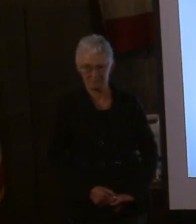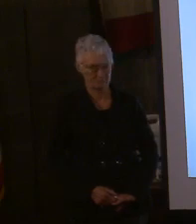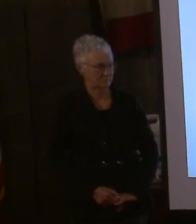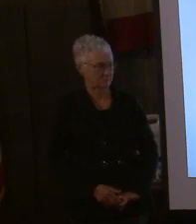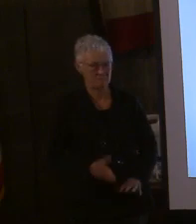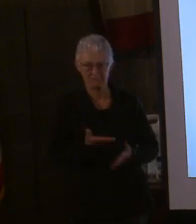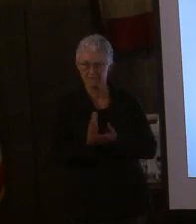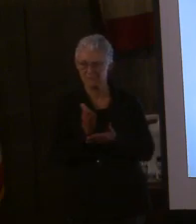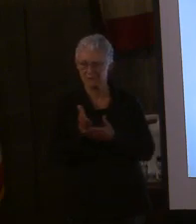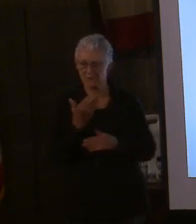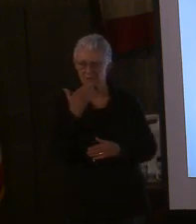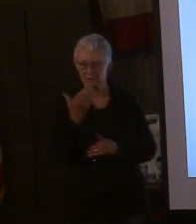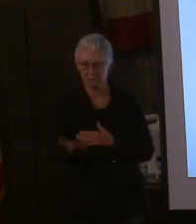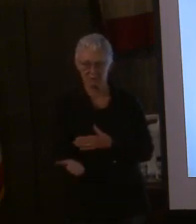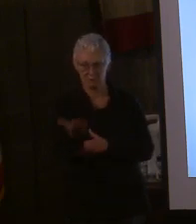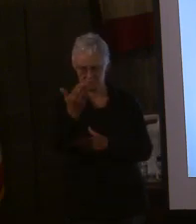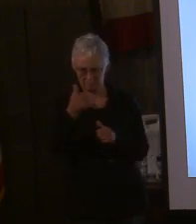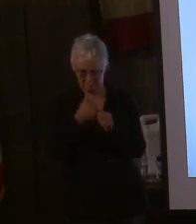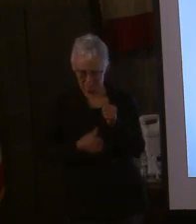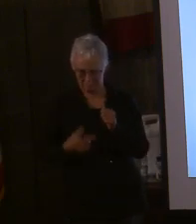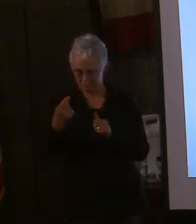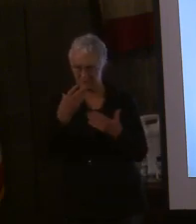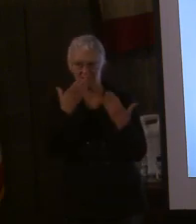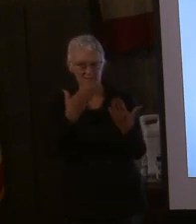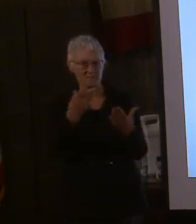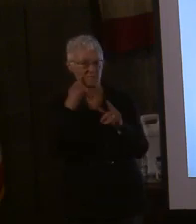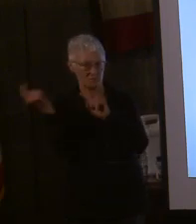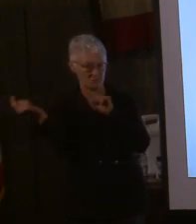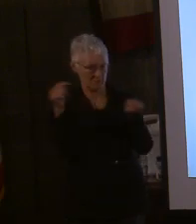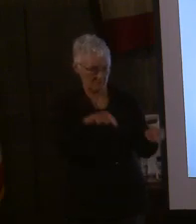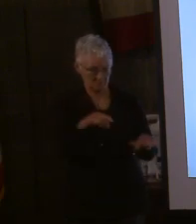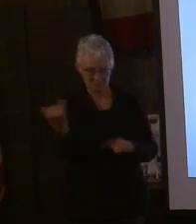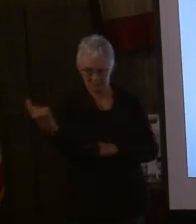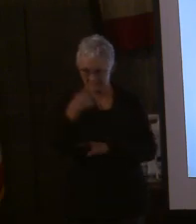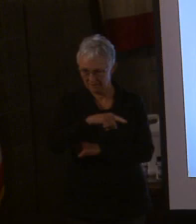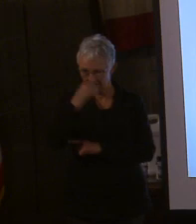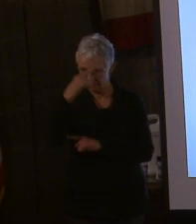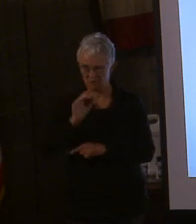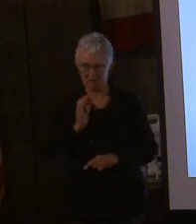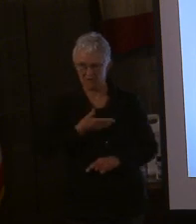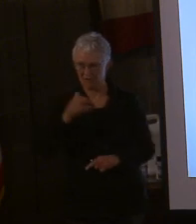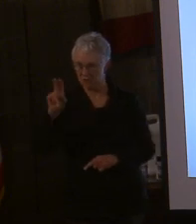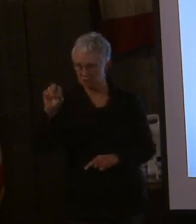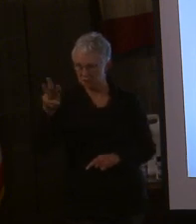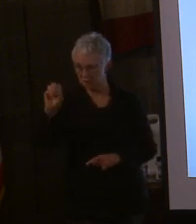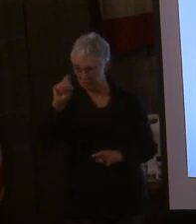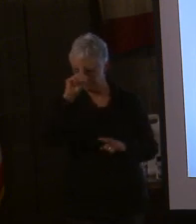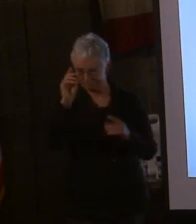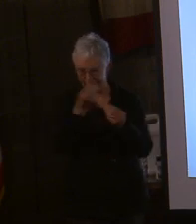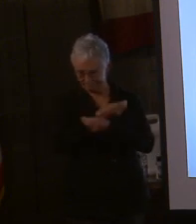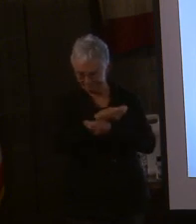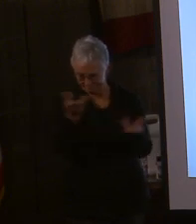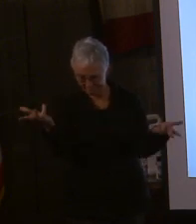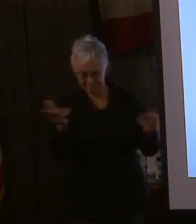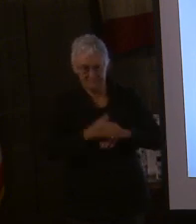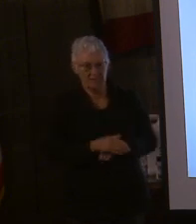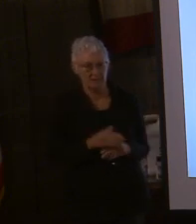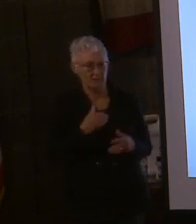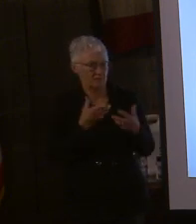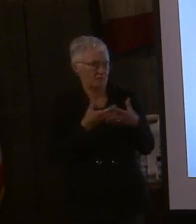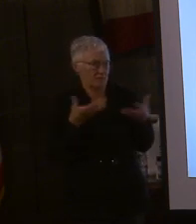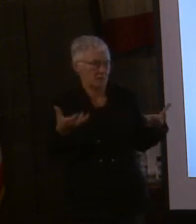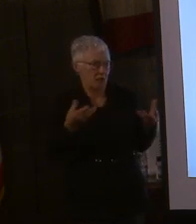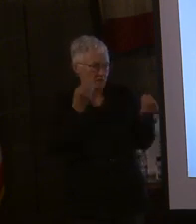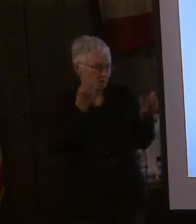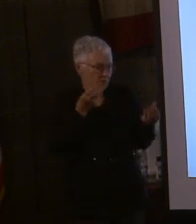All right, good morning, everybody. Thank you very much for joining us for our press briefing. We've got a lot of information here that we're going to be